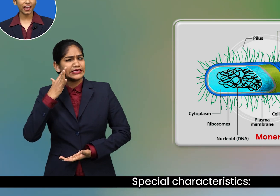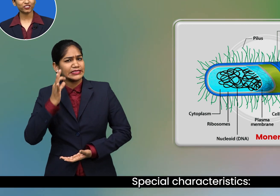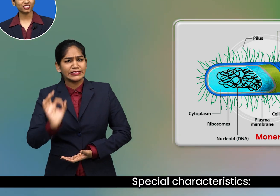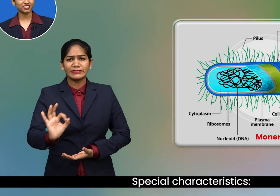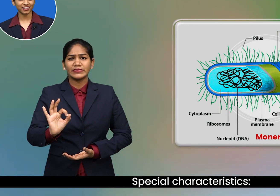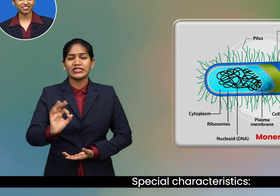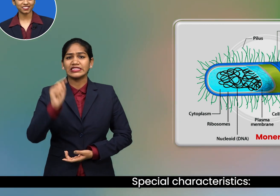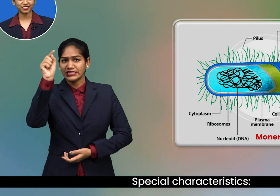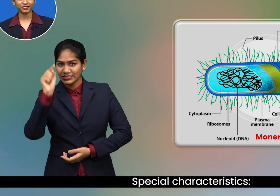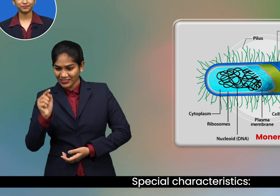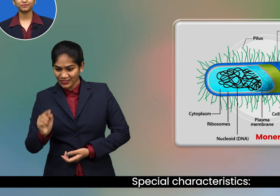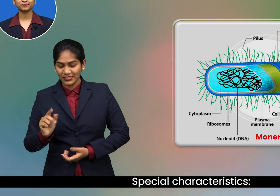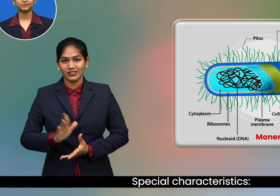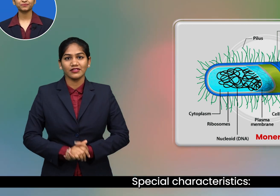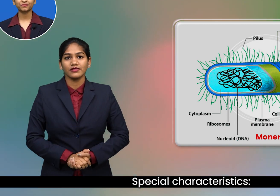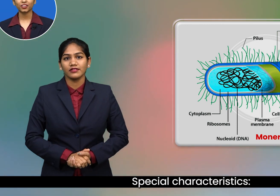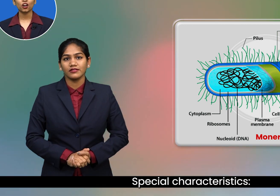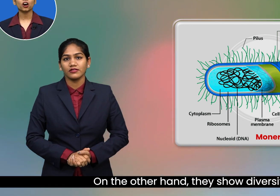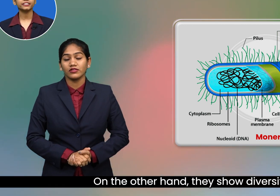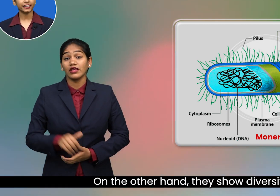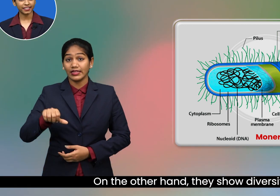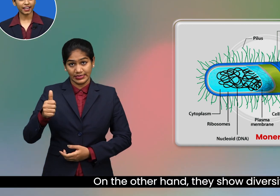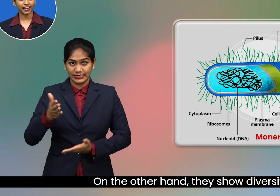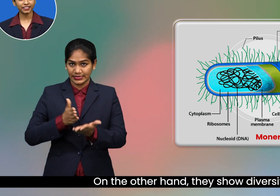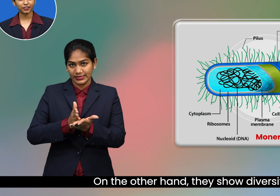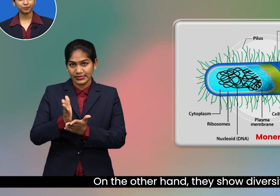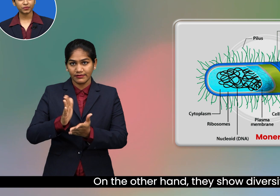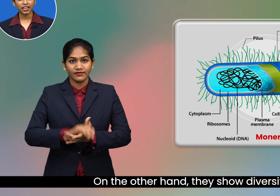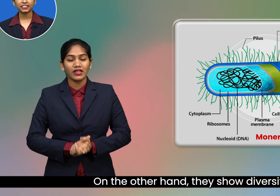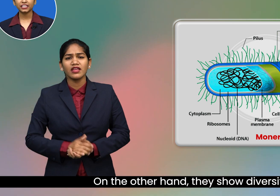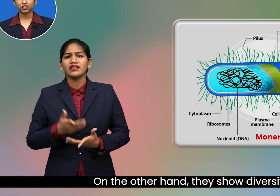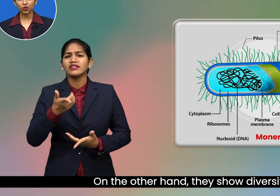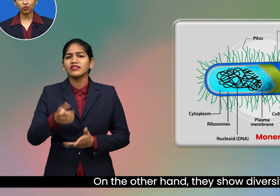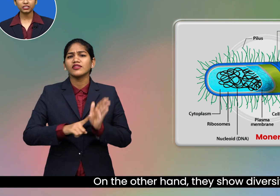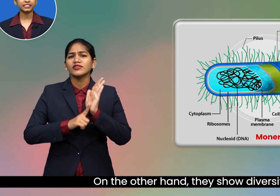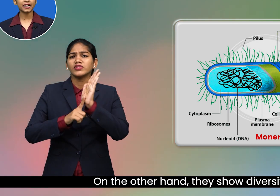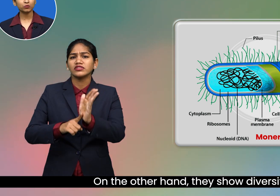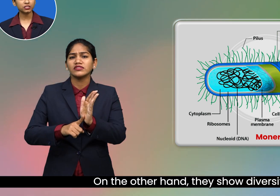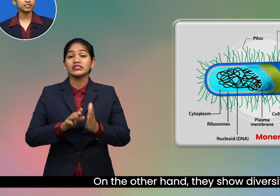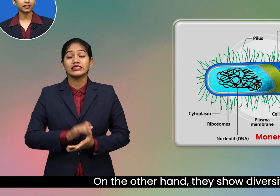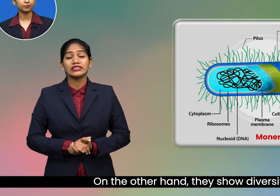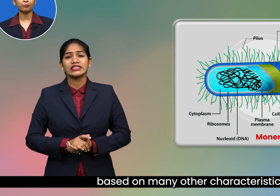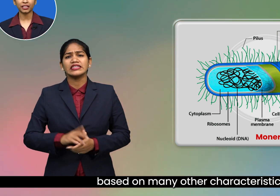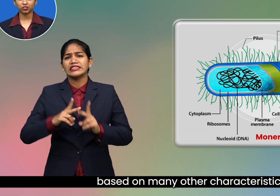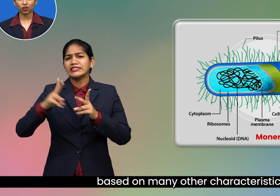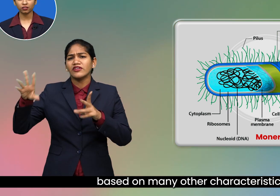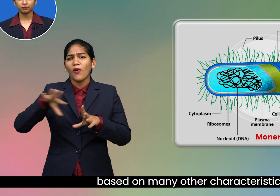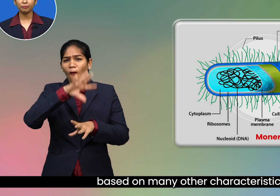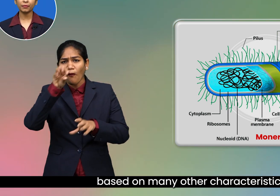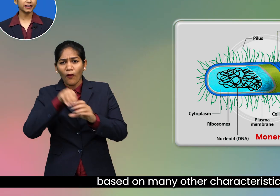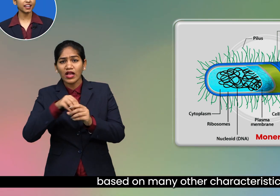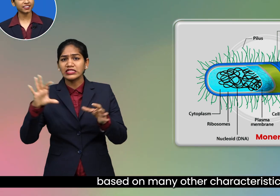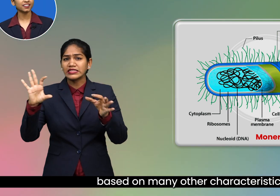Special characteristics. On the other hand, they show diversity based